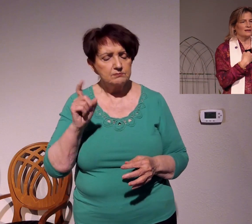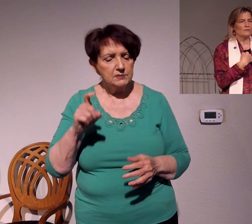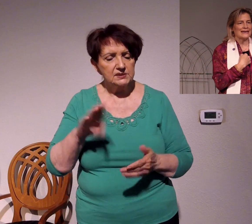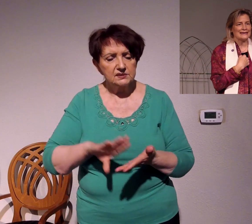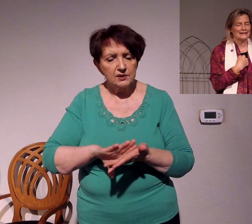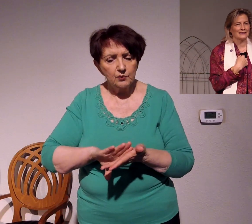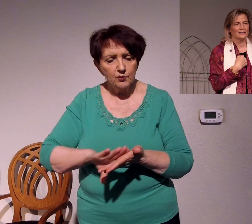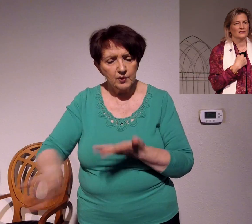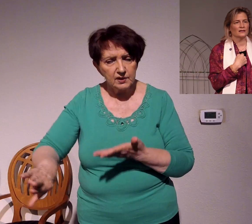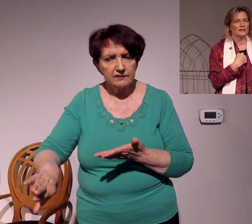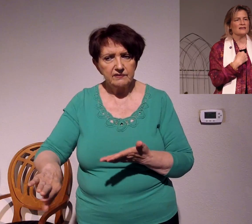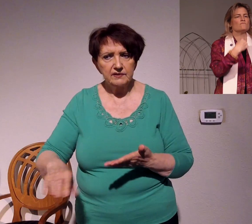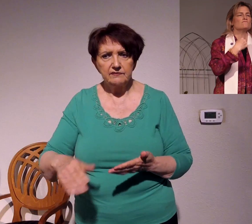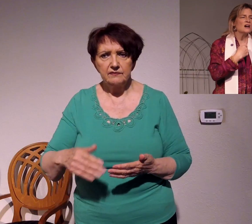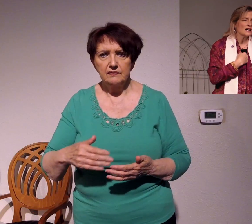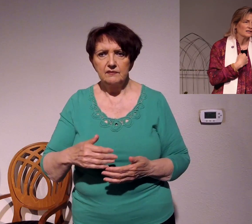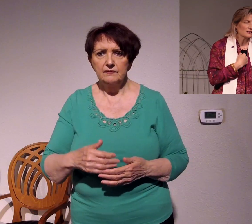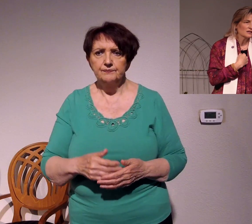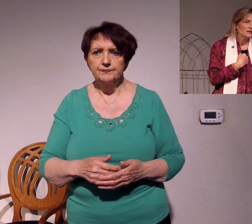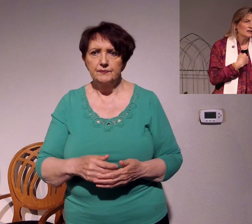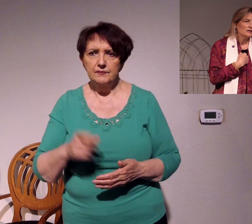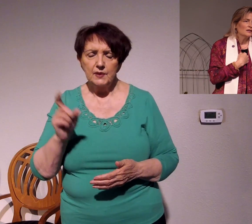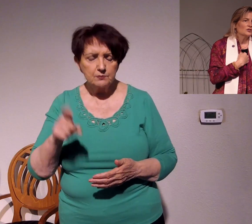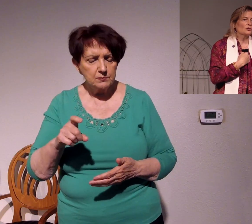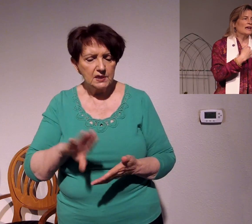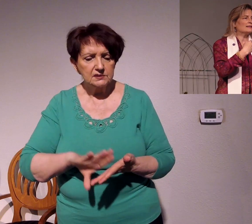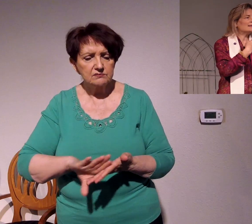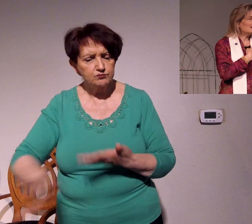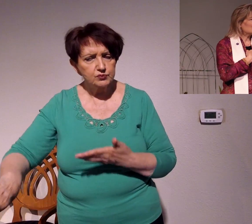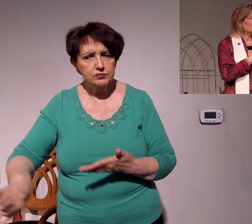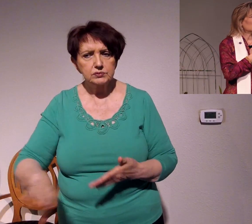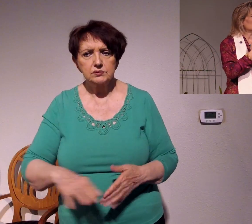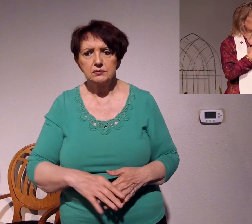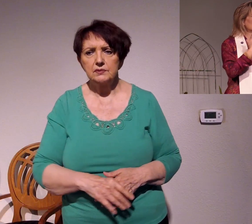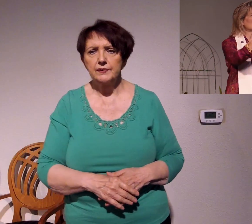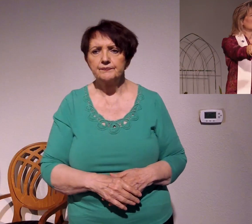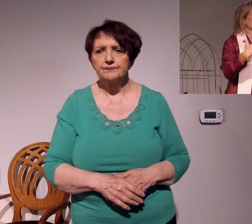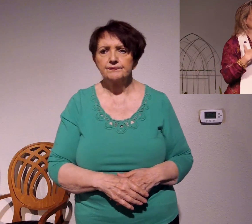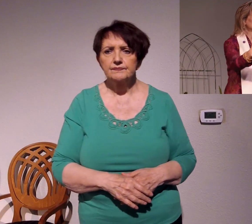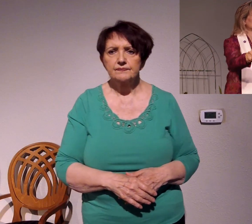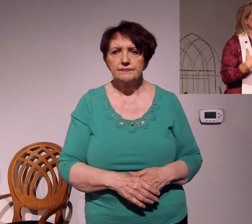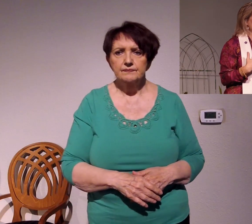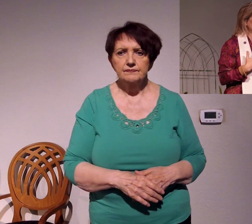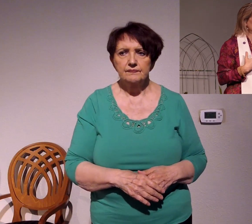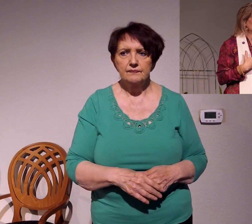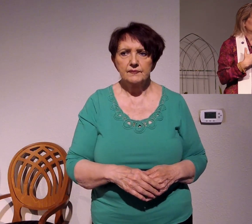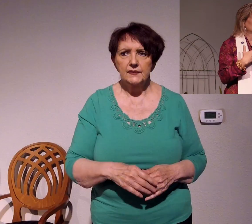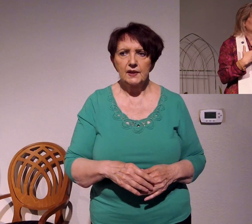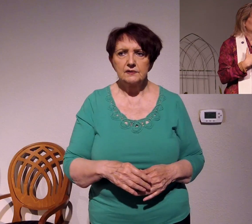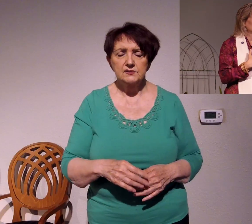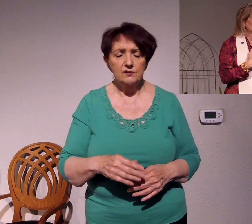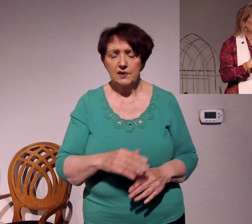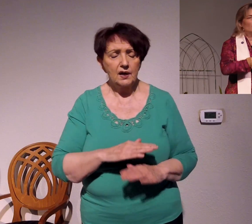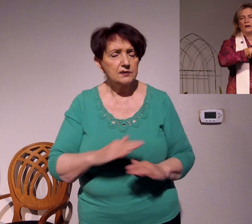from within me. It must. So that this is not a response,